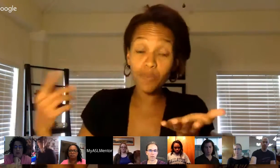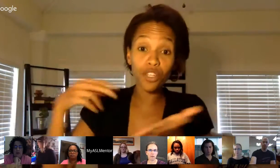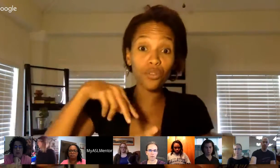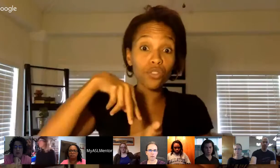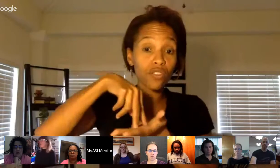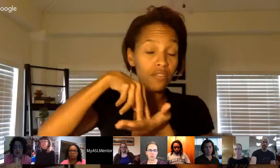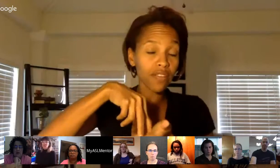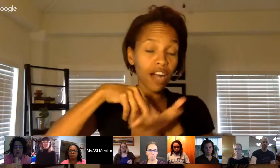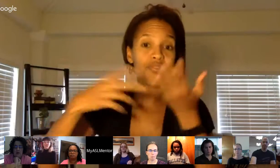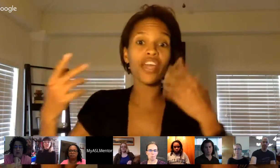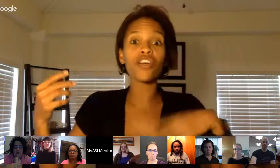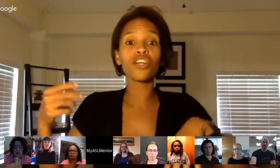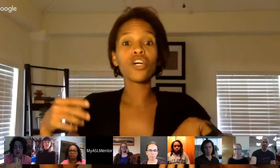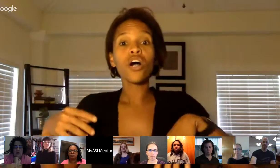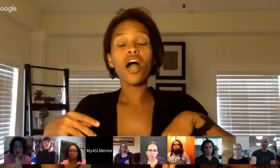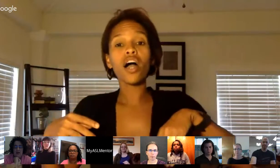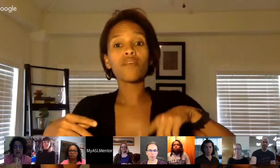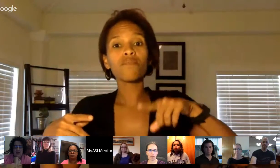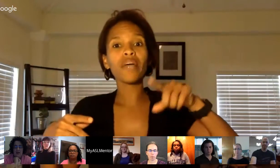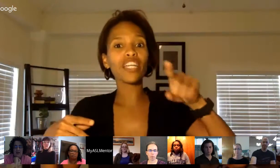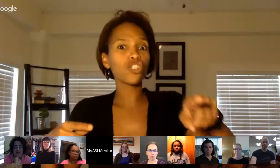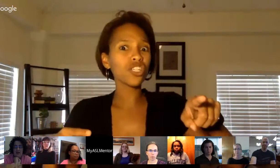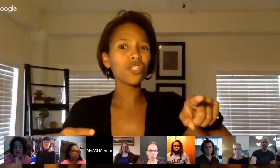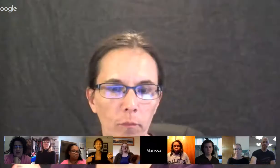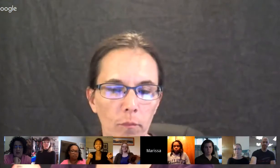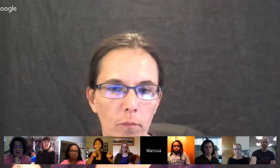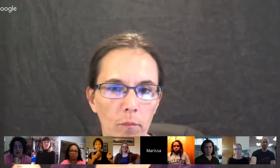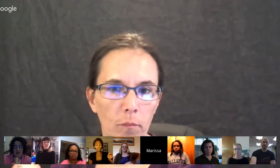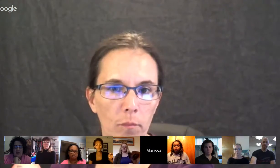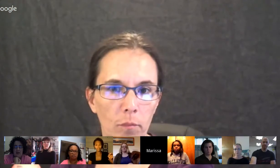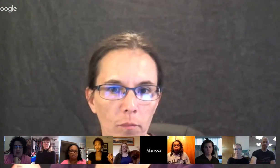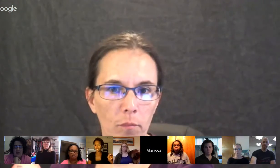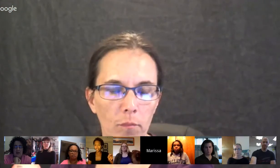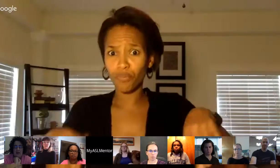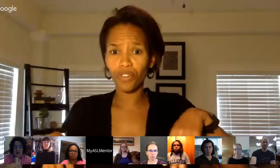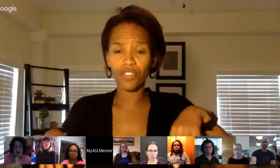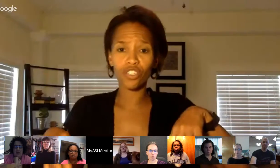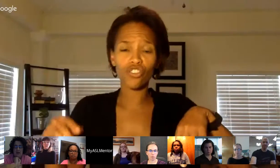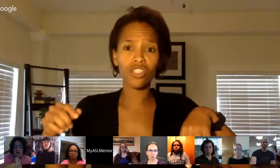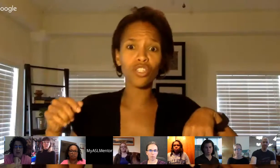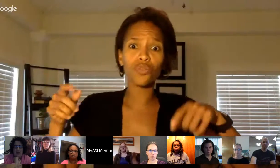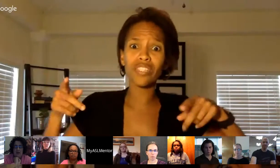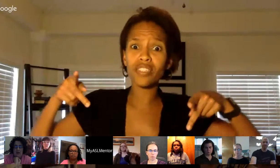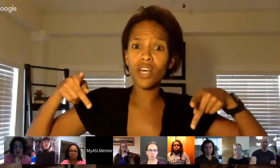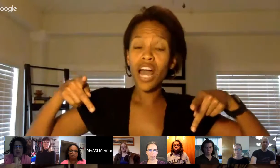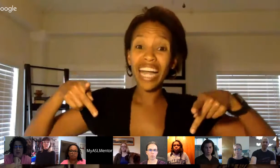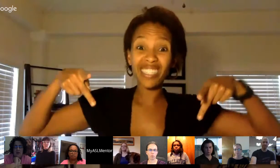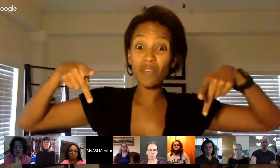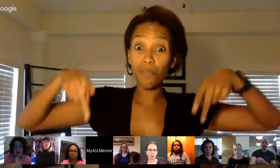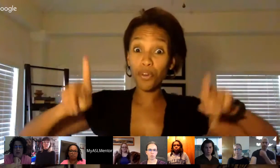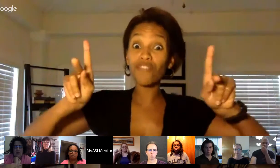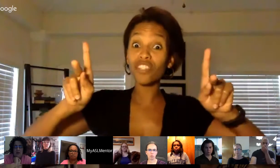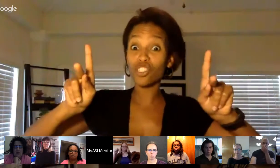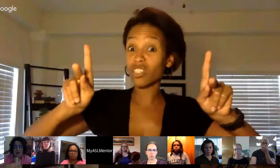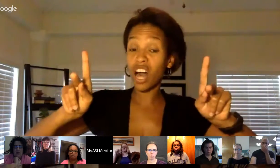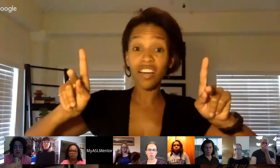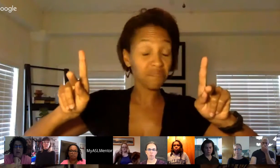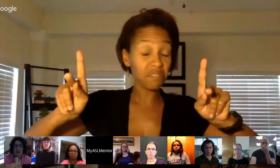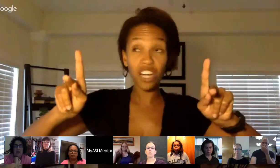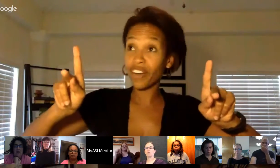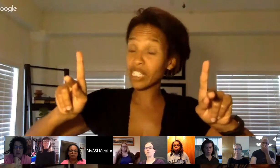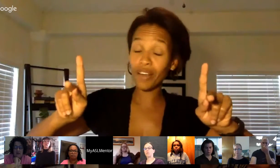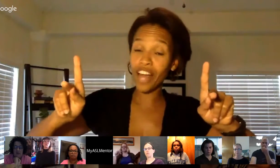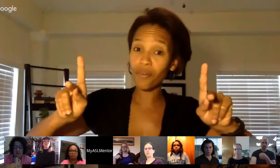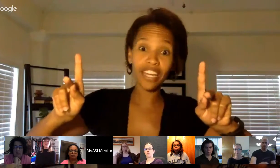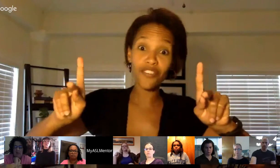sign that's being used out there, and she uses several different signs for privilege. I see privilege a lot,